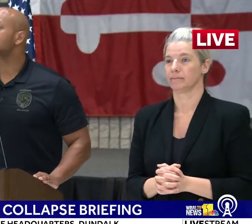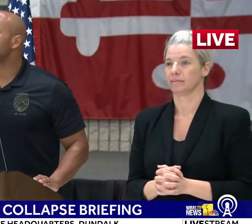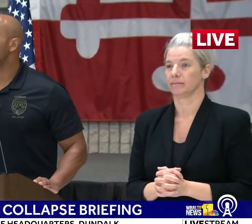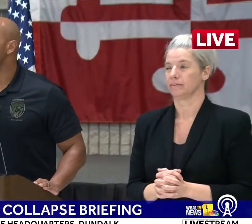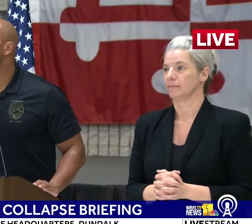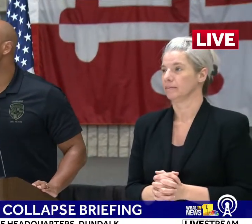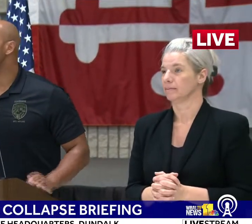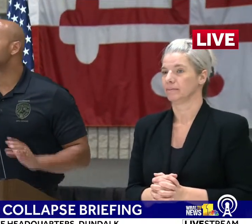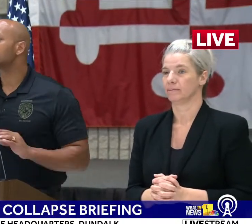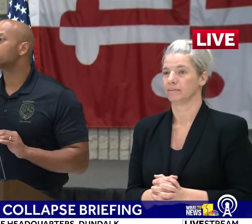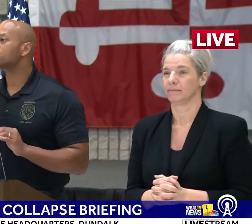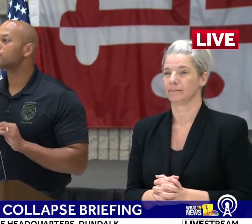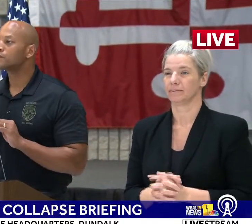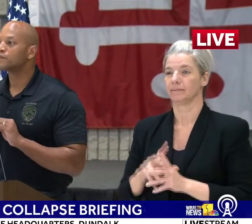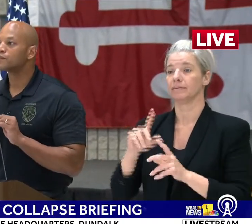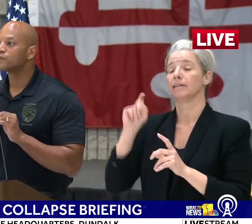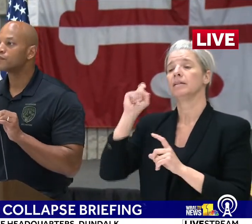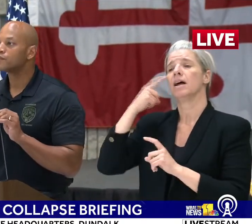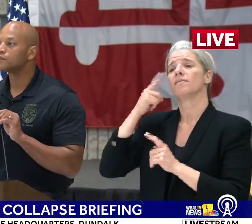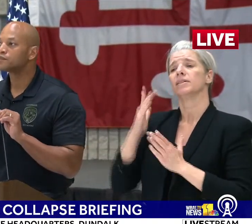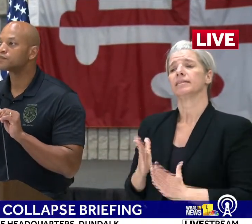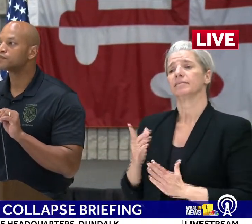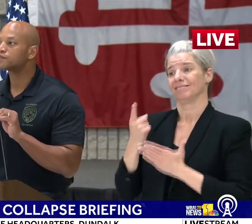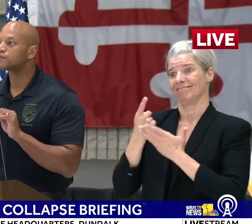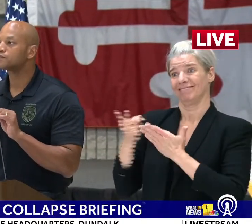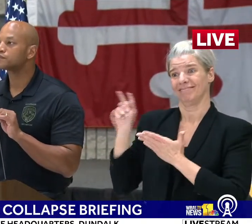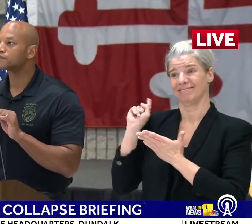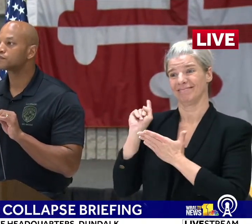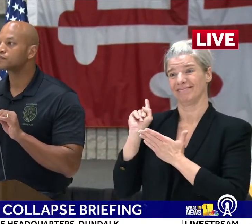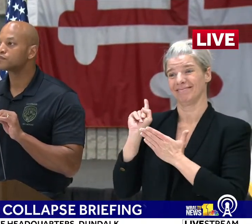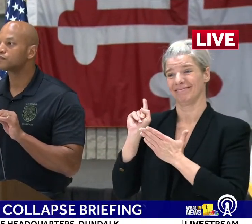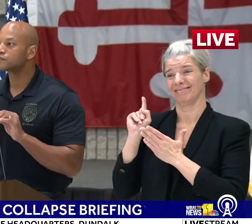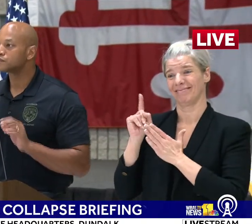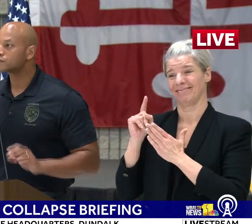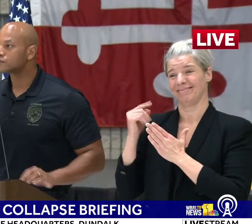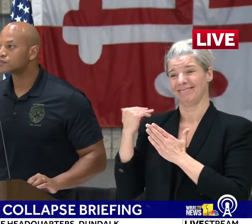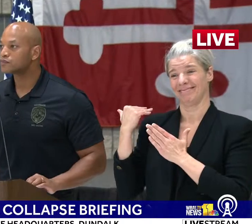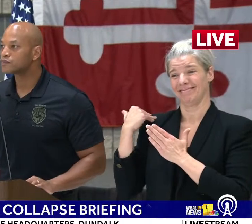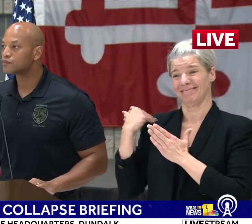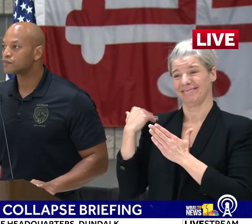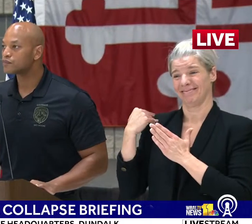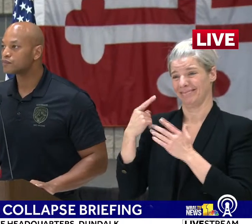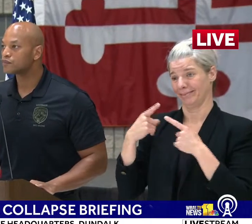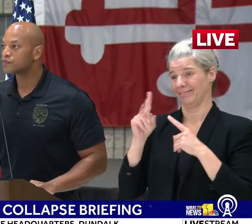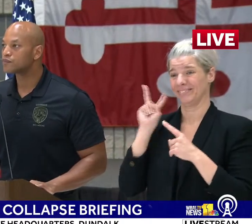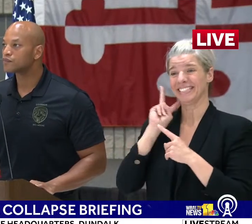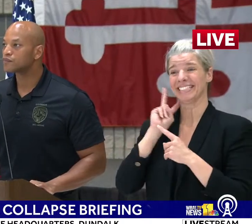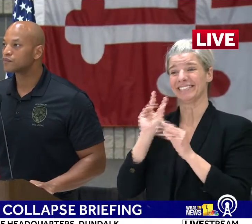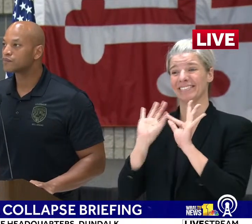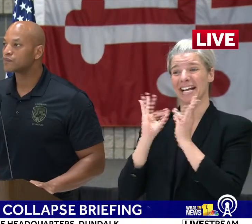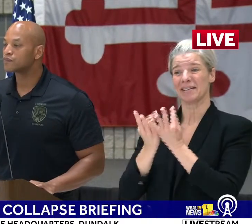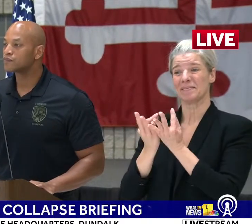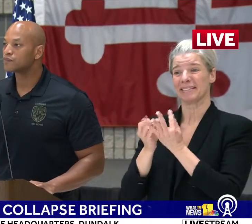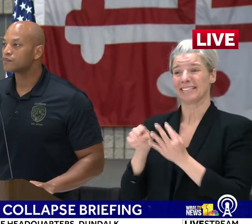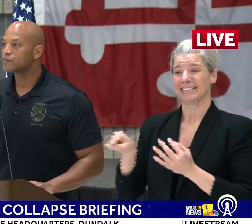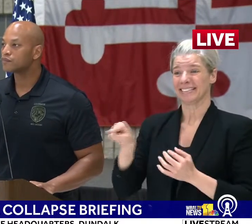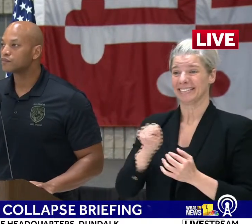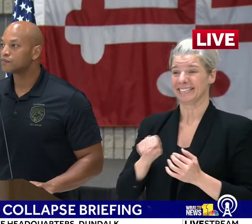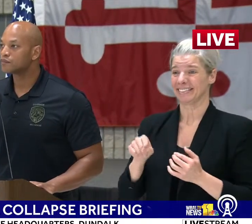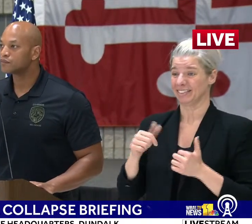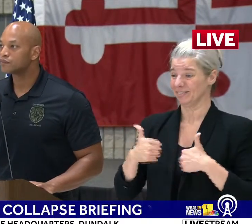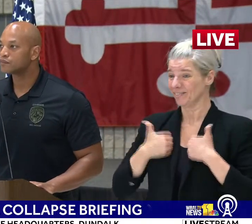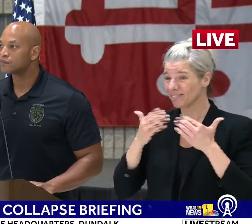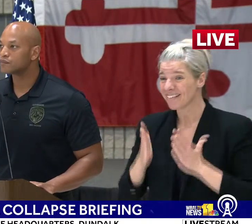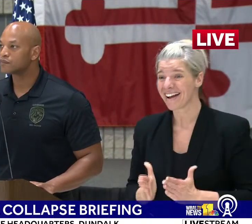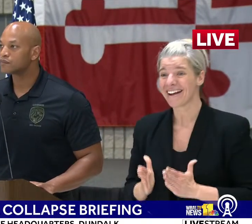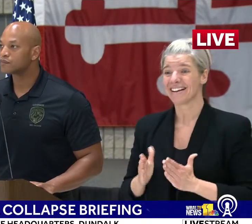Thank you. Governor, so we heard last week from the attorneys for some of the victims' families and one of the survivors that the survivor said he did not get,